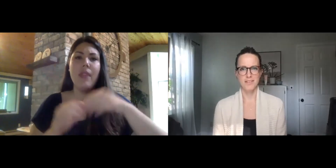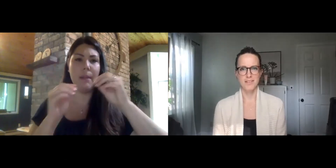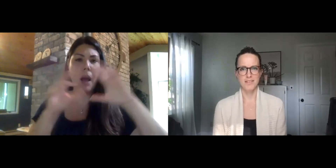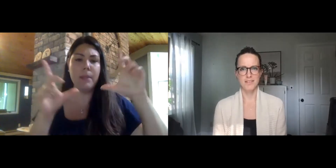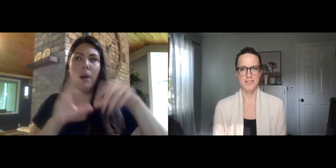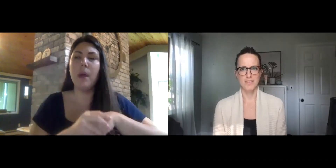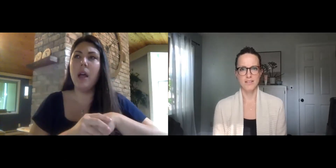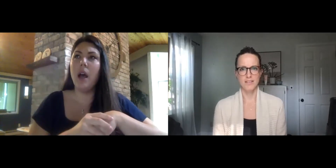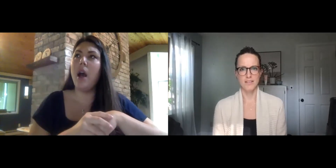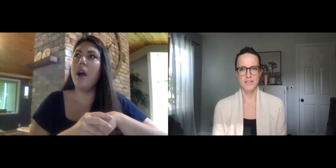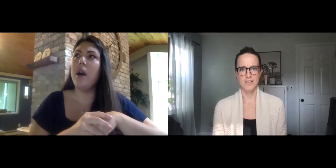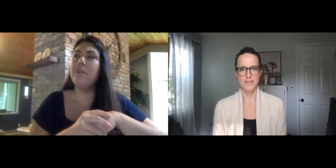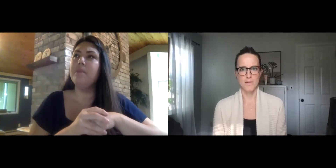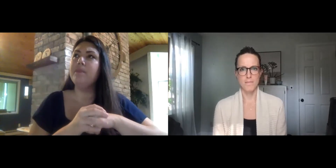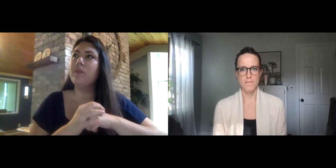and then it pops up.